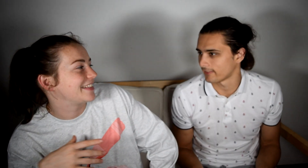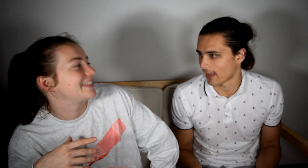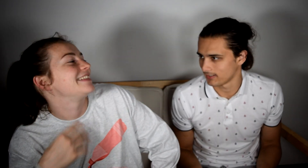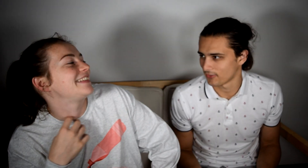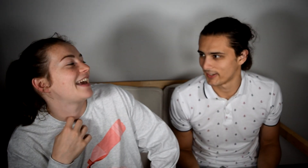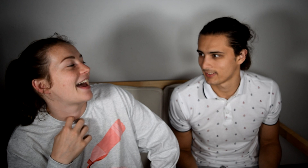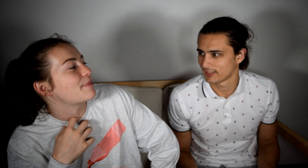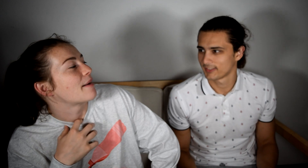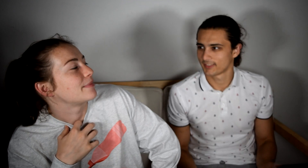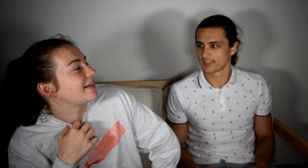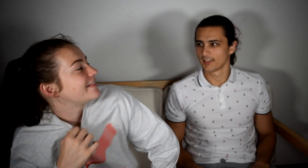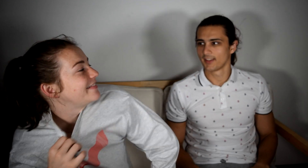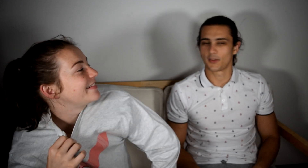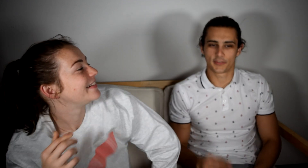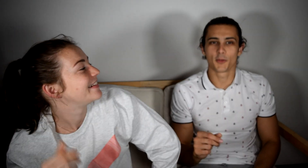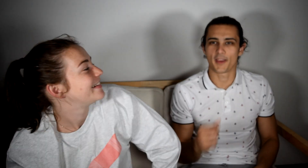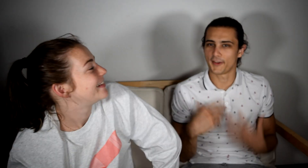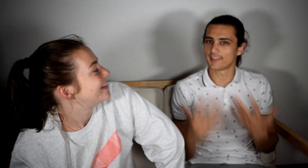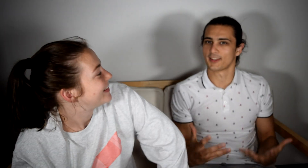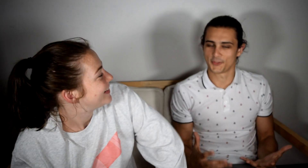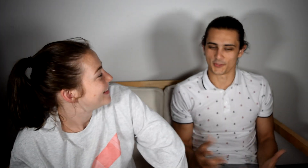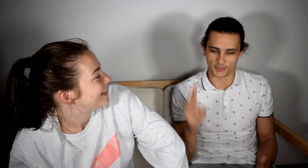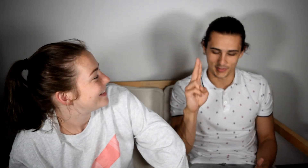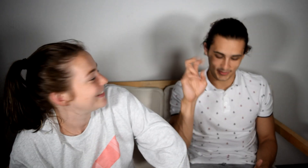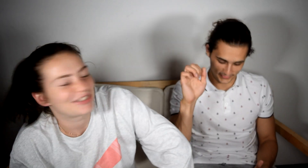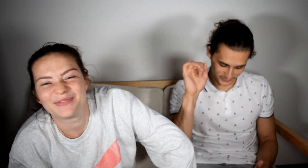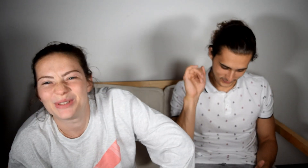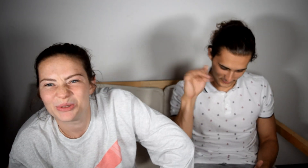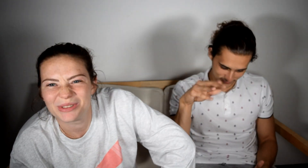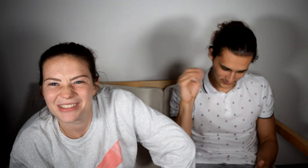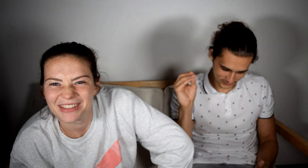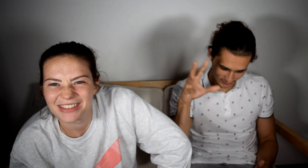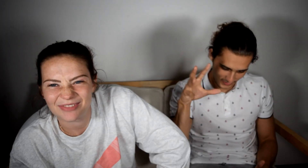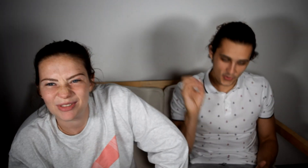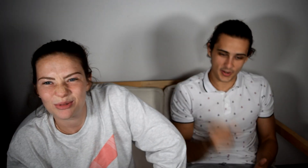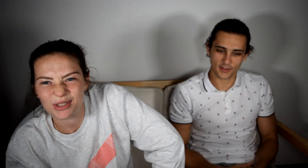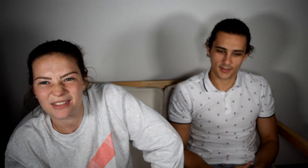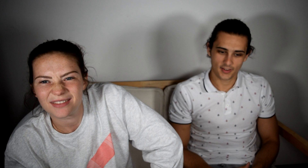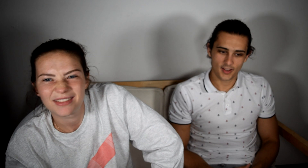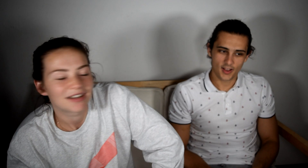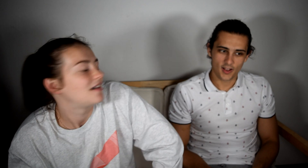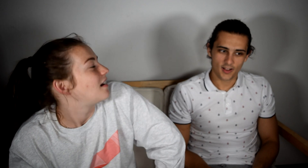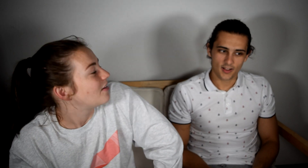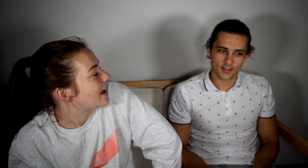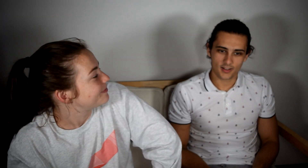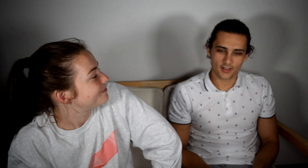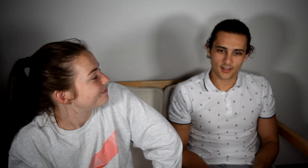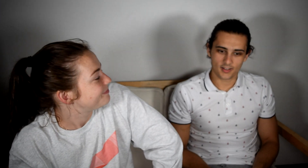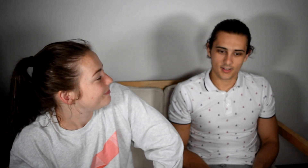understand, right? Yeah, probably. They would see on my face the confusion. They'd be like, Confused. Okay. Confusion. Okay.